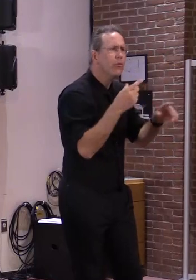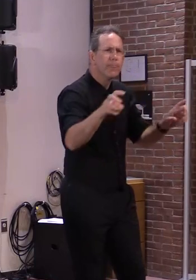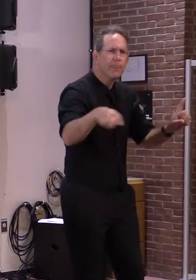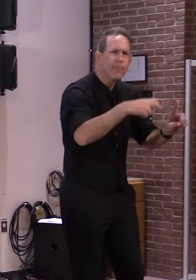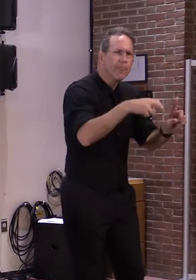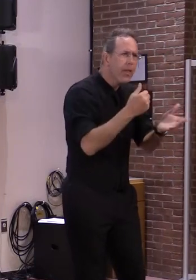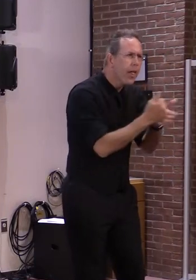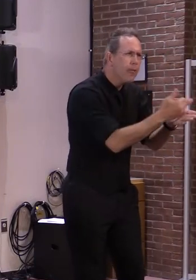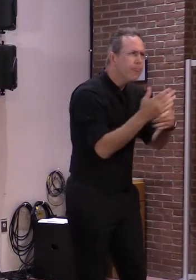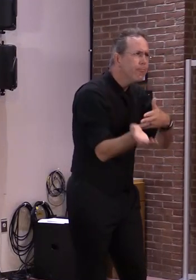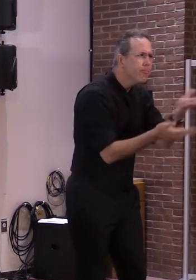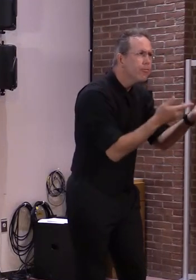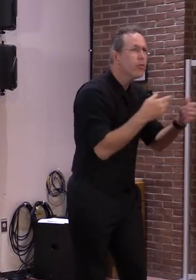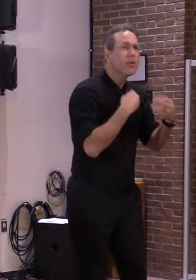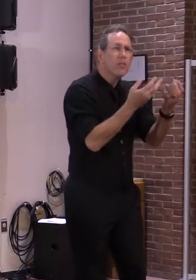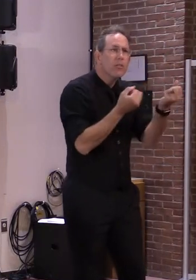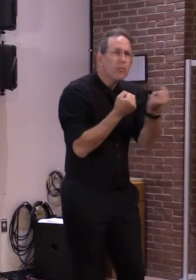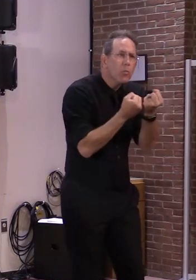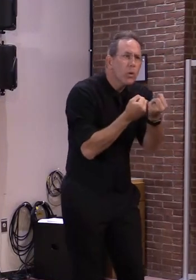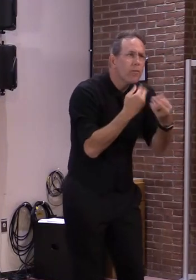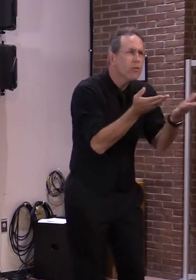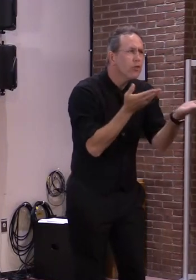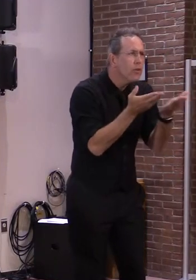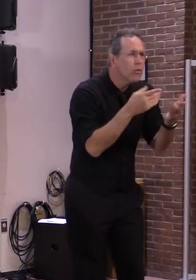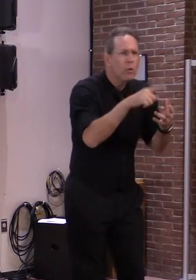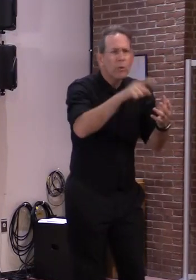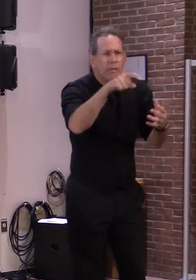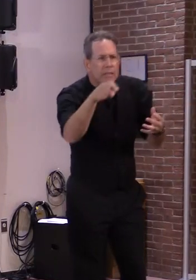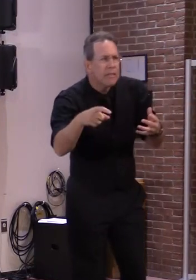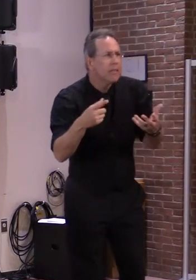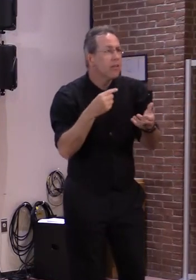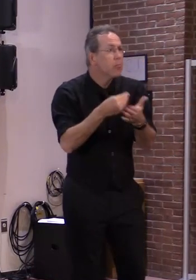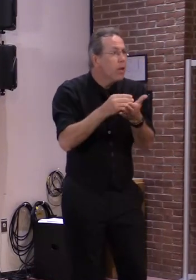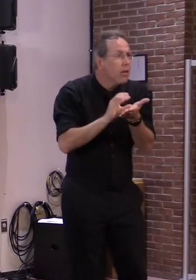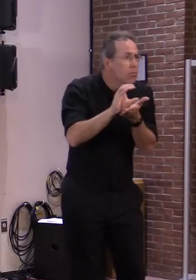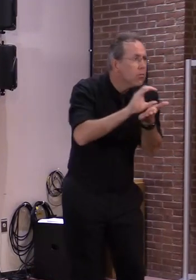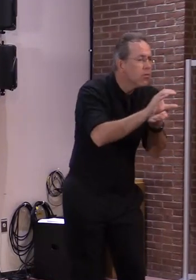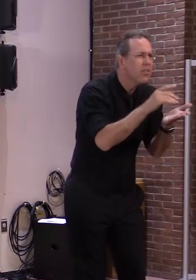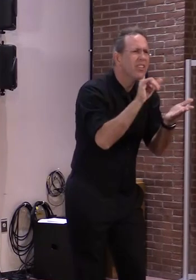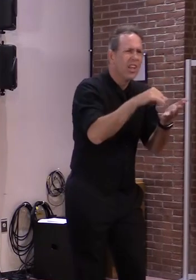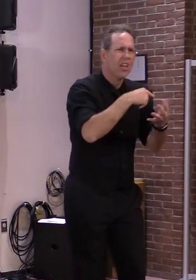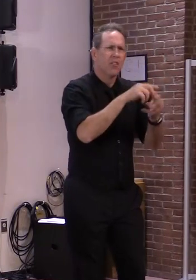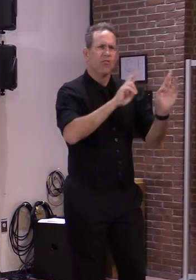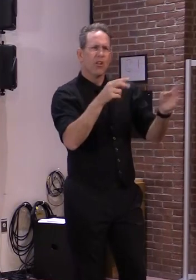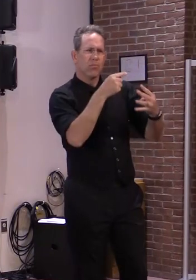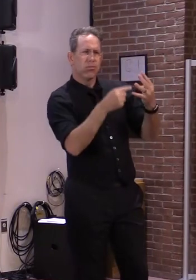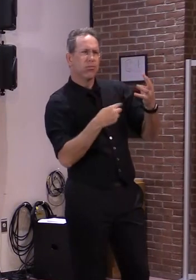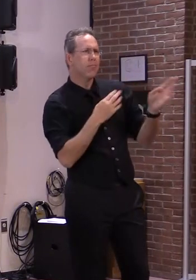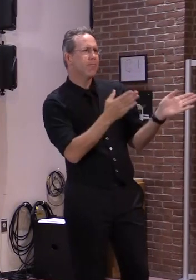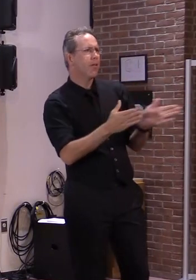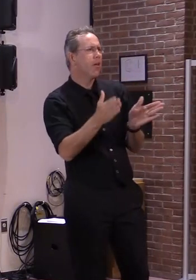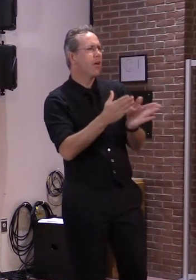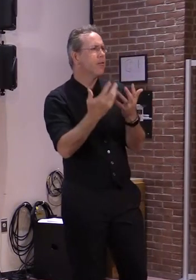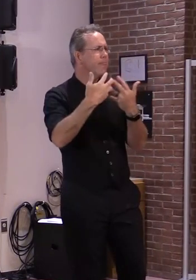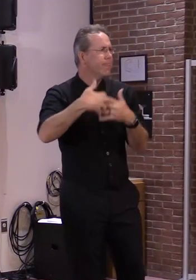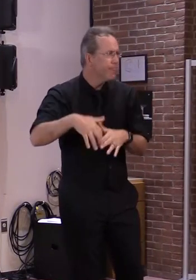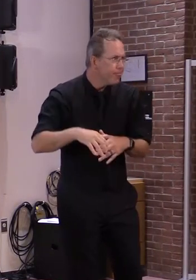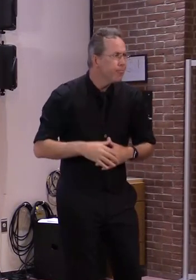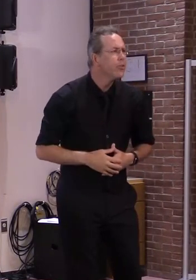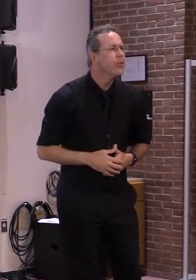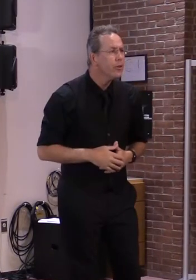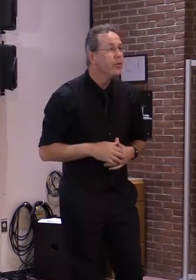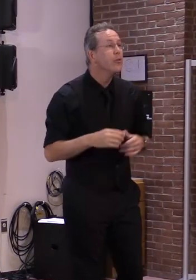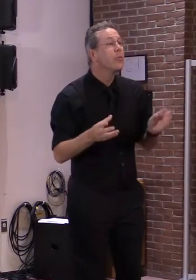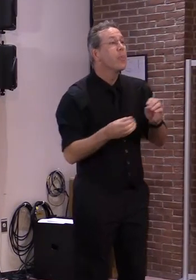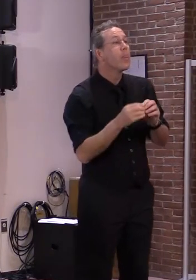spending $41 million. Just to give you some context, before the pandemic, we spent $6 million